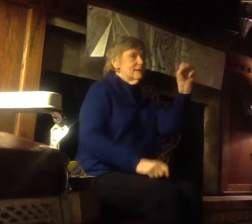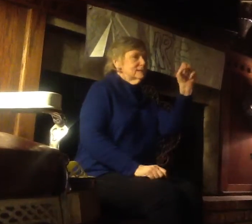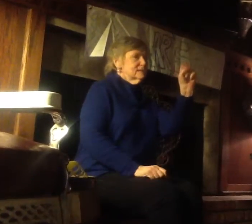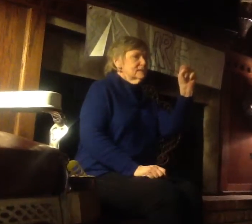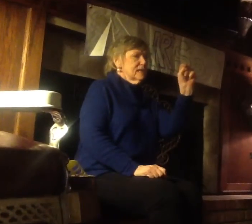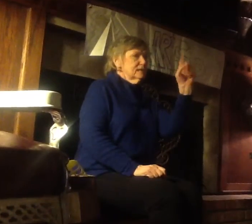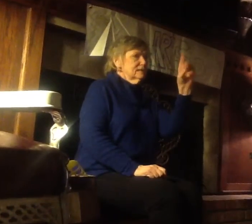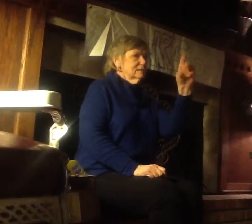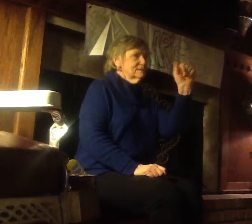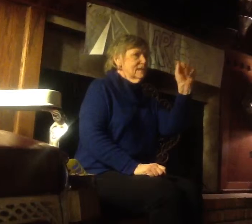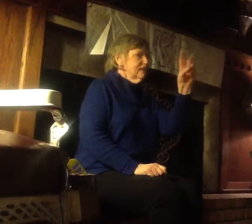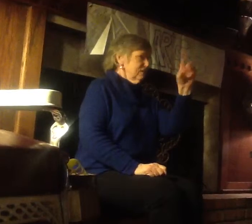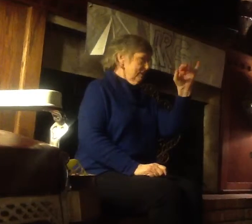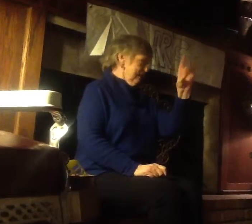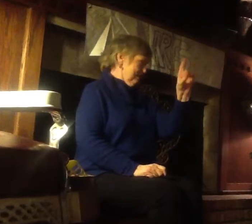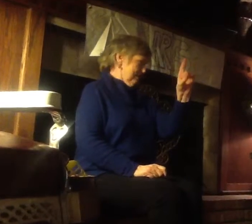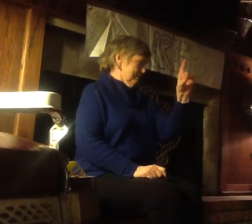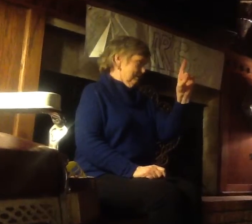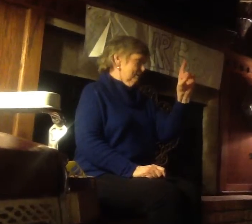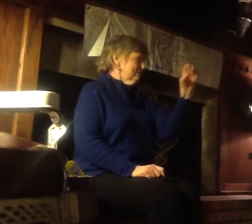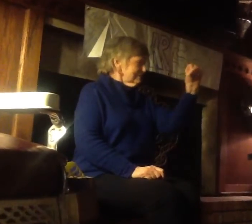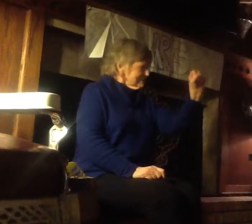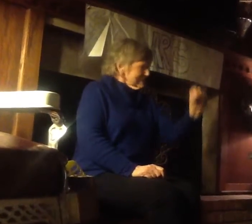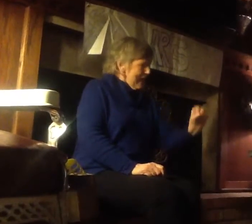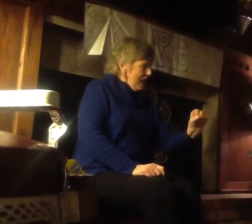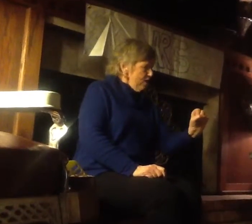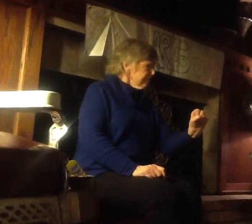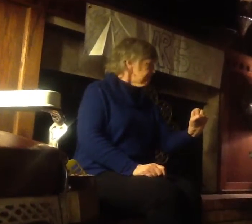called St. David,